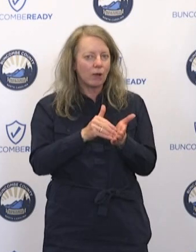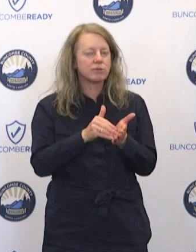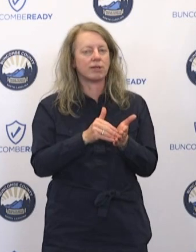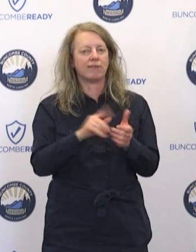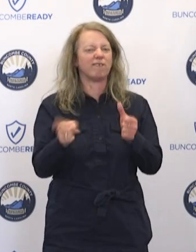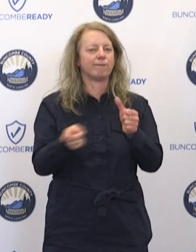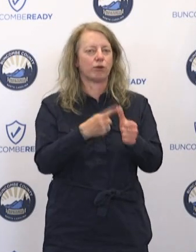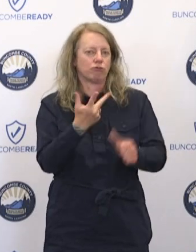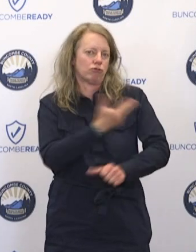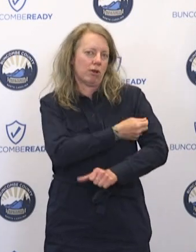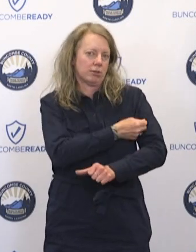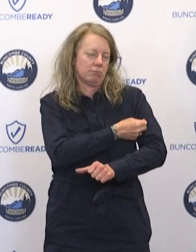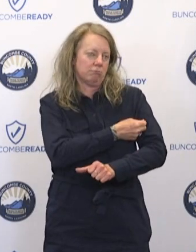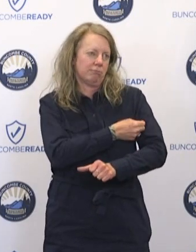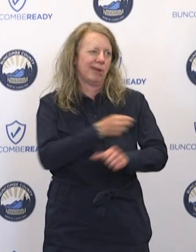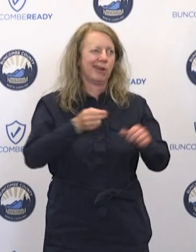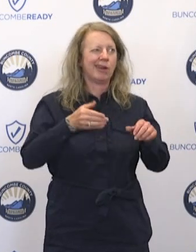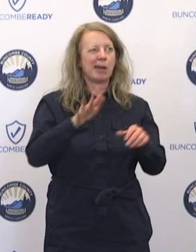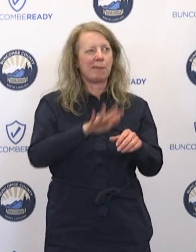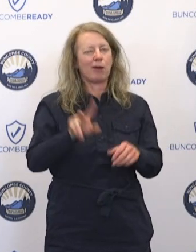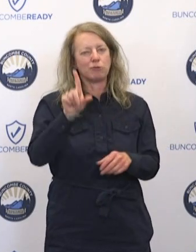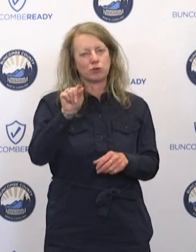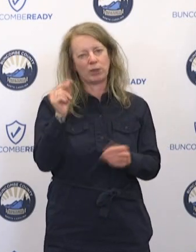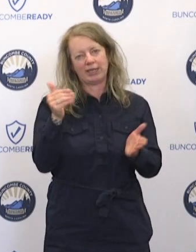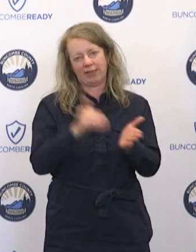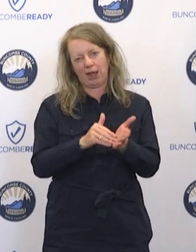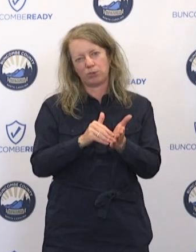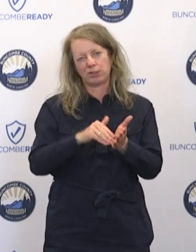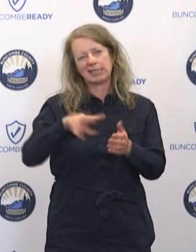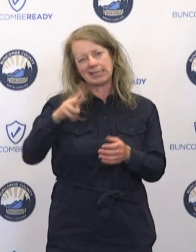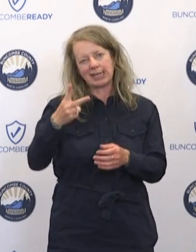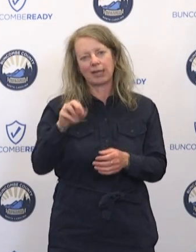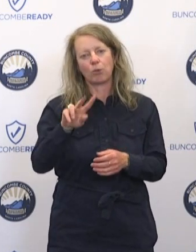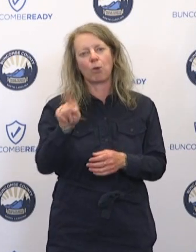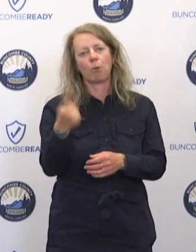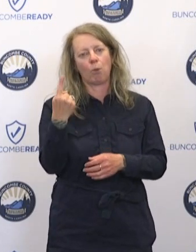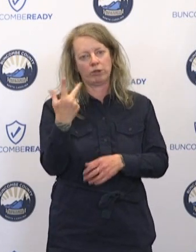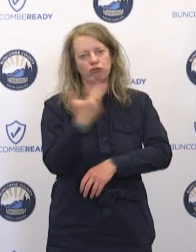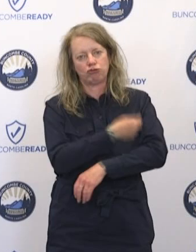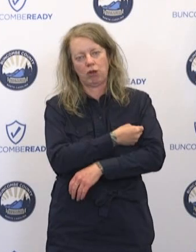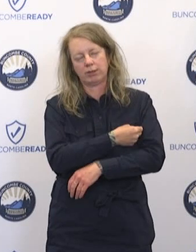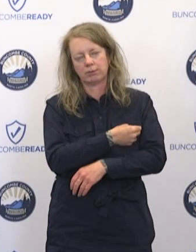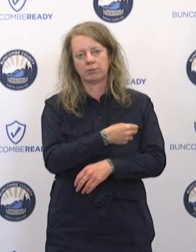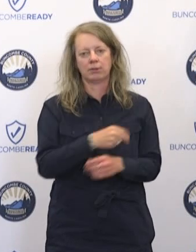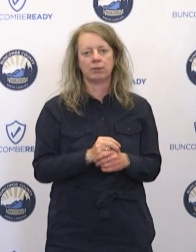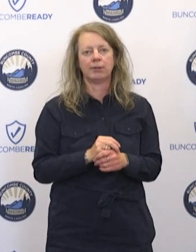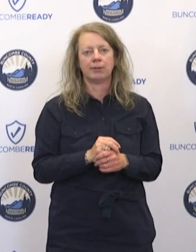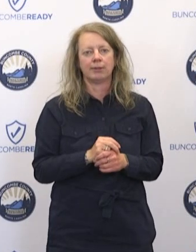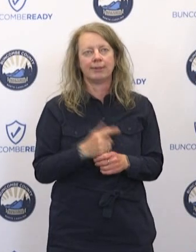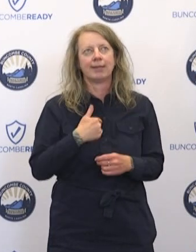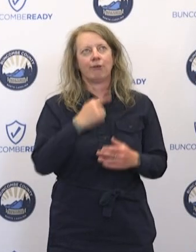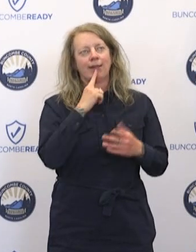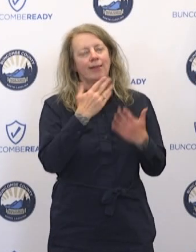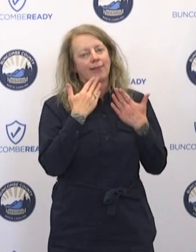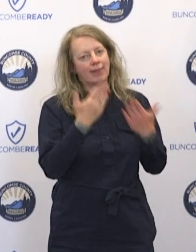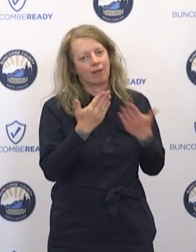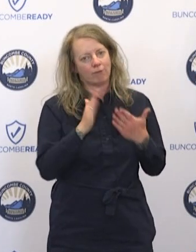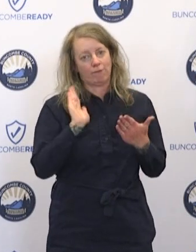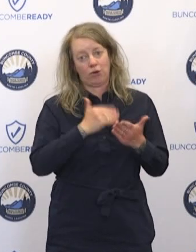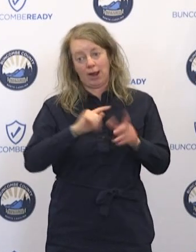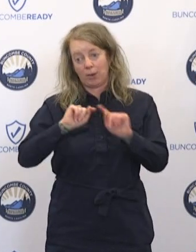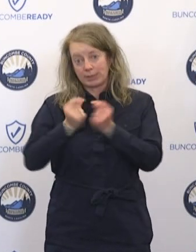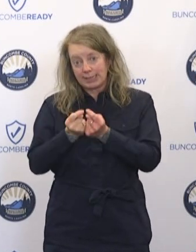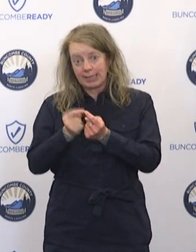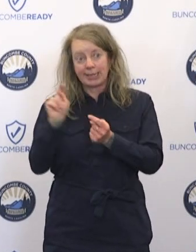first doses, and just over 20,000 have been second or single doses. I am so thankful for our team and the